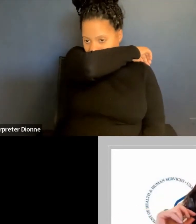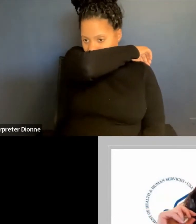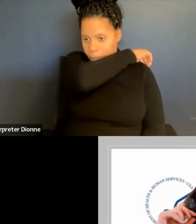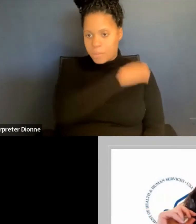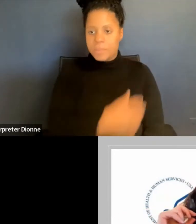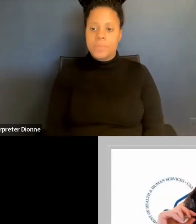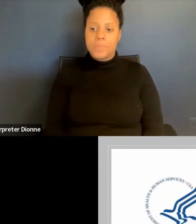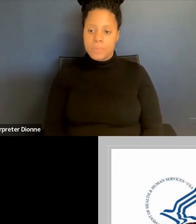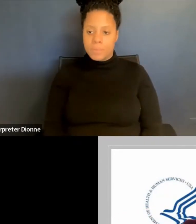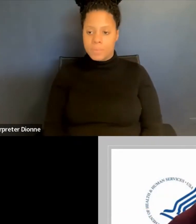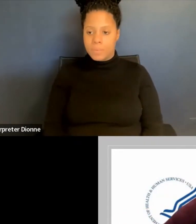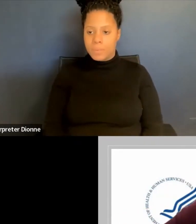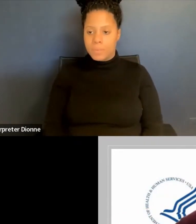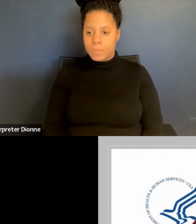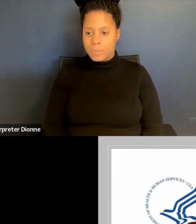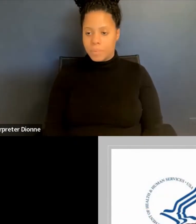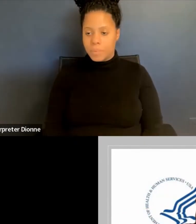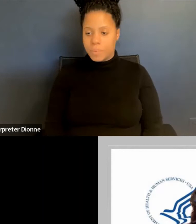Great. Thank you.